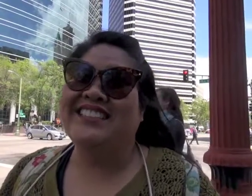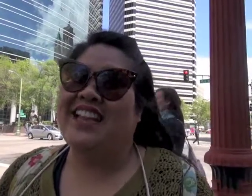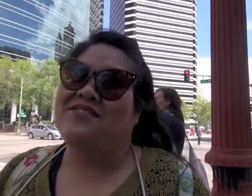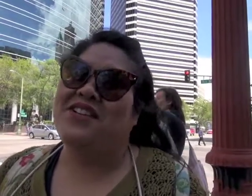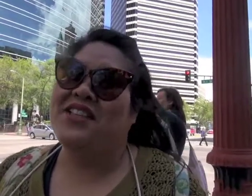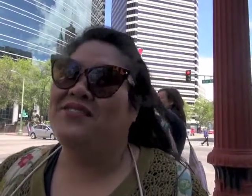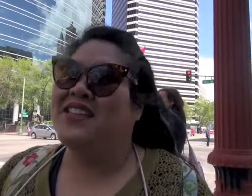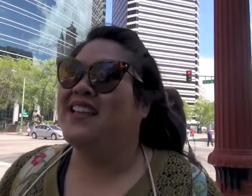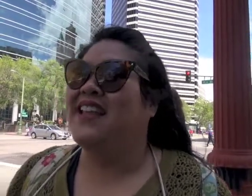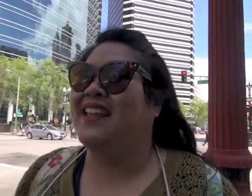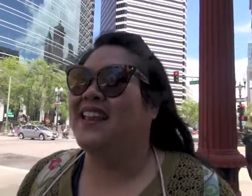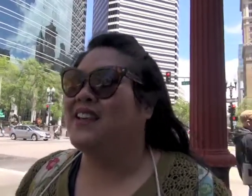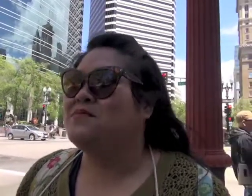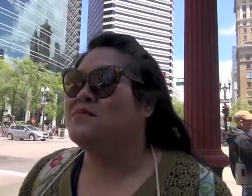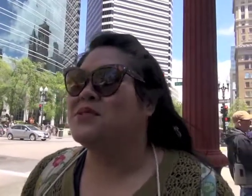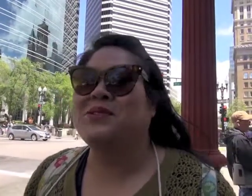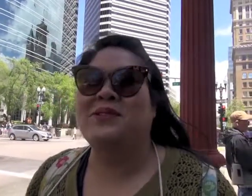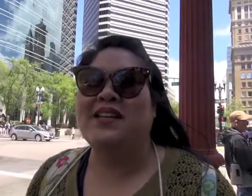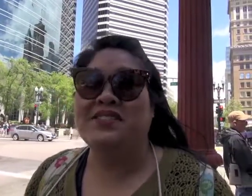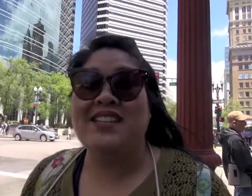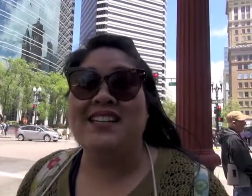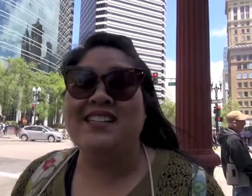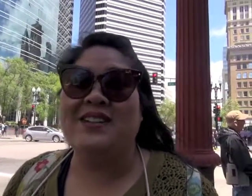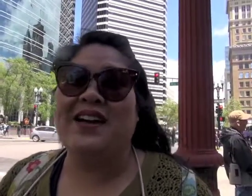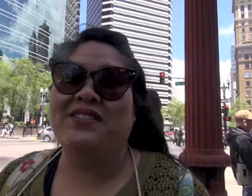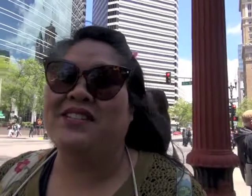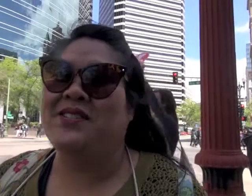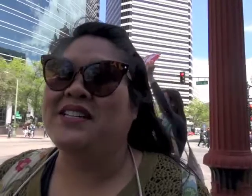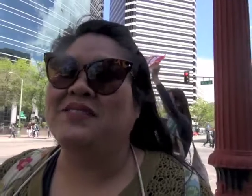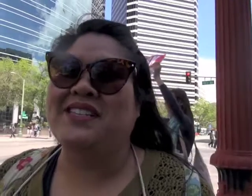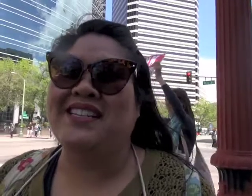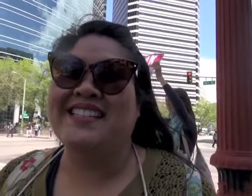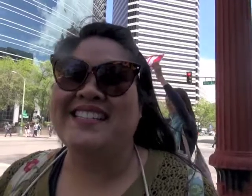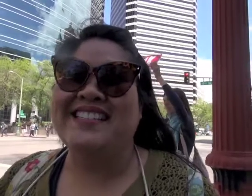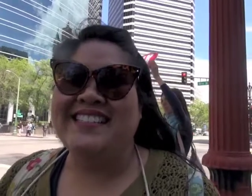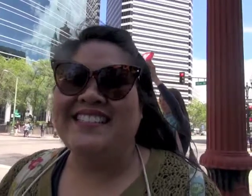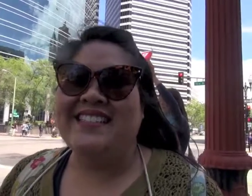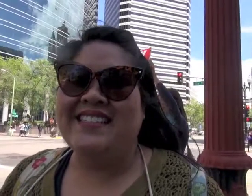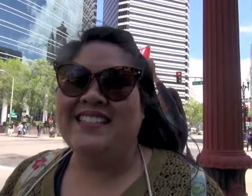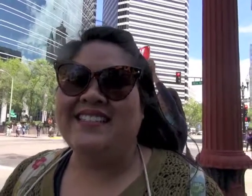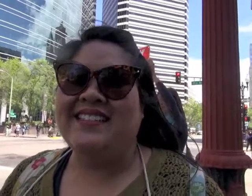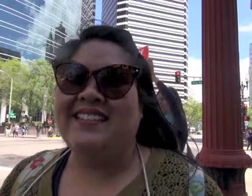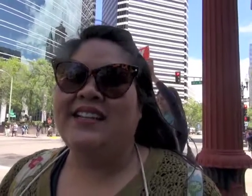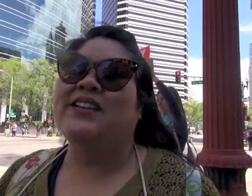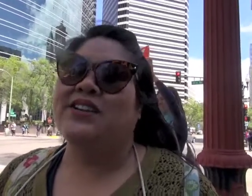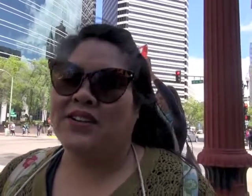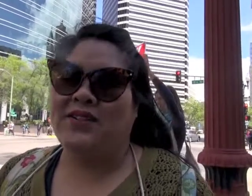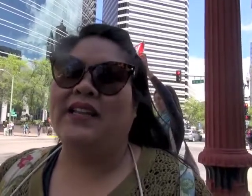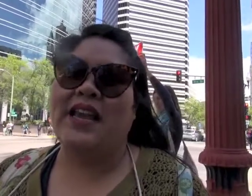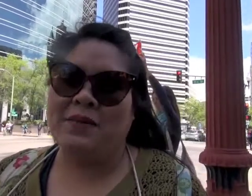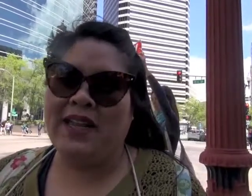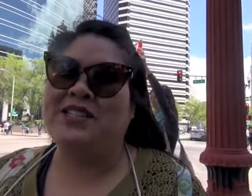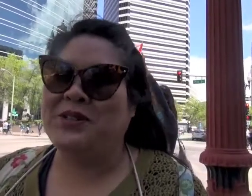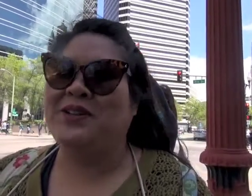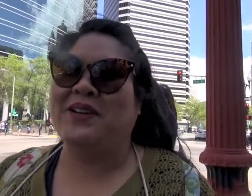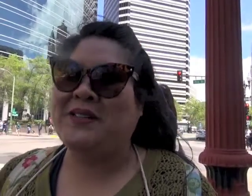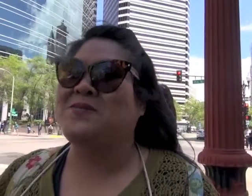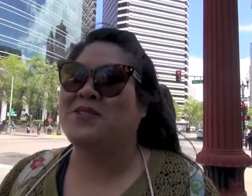and fell in love with it, and then I pursued deaf studies, so I have a degree in deaf studies. So you're a professional interpreter? Correct, and I'm a nationally certified interpreter as